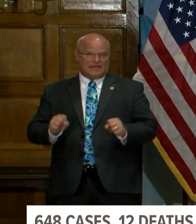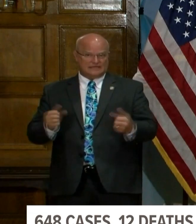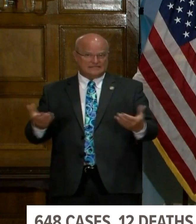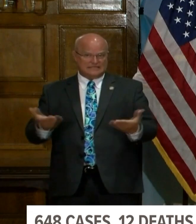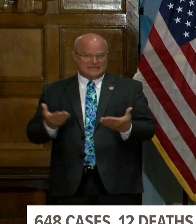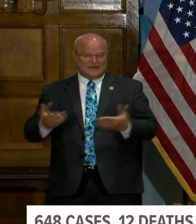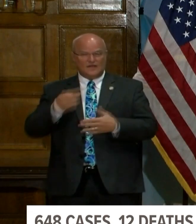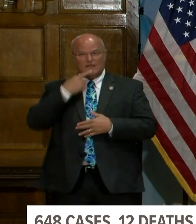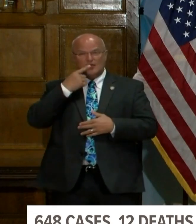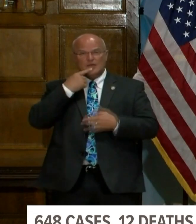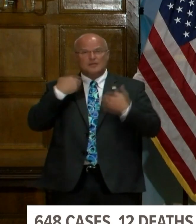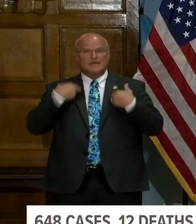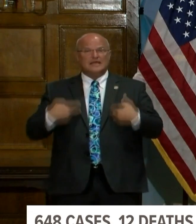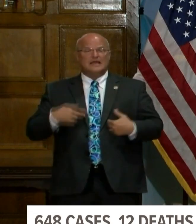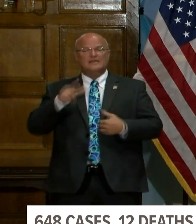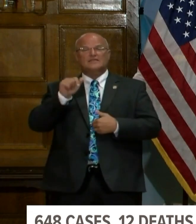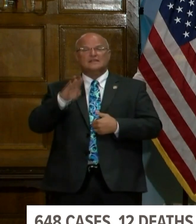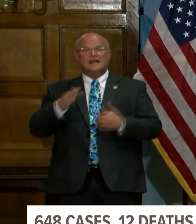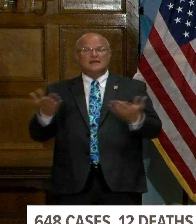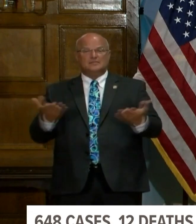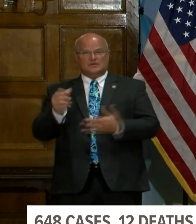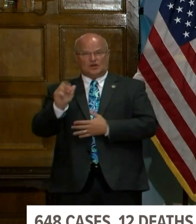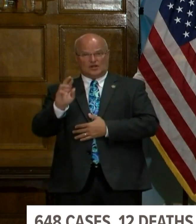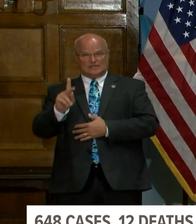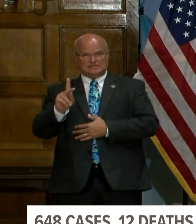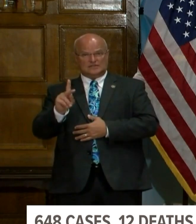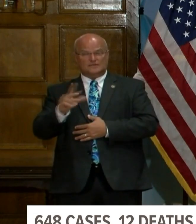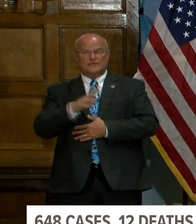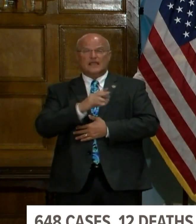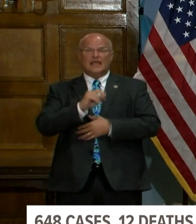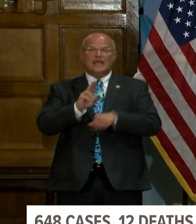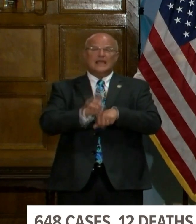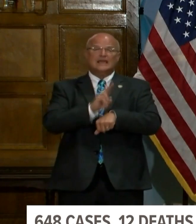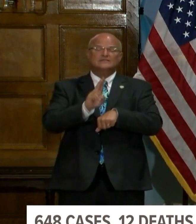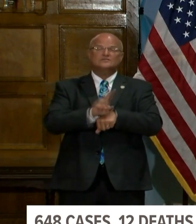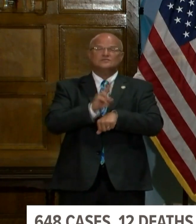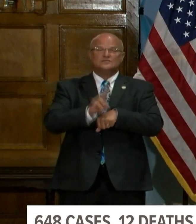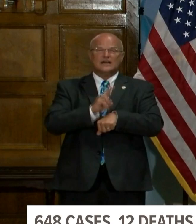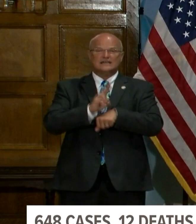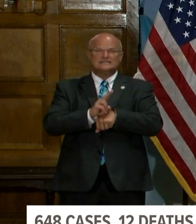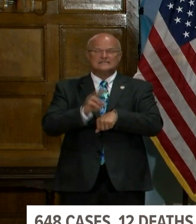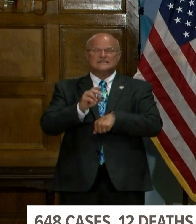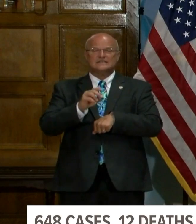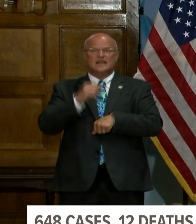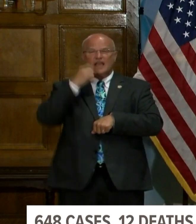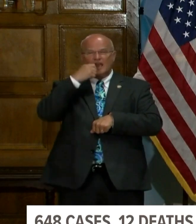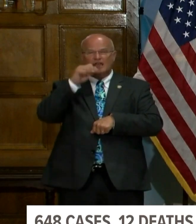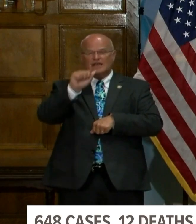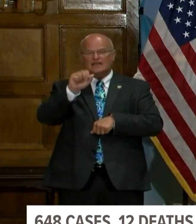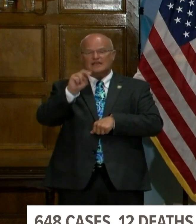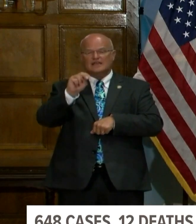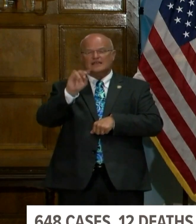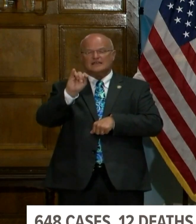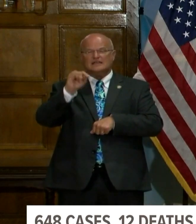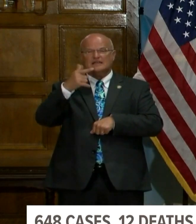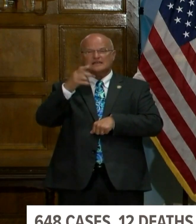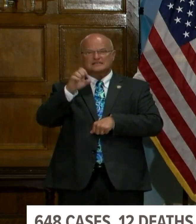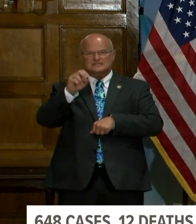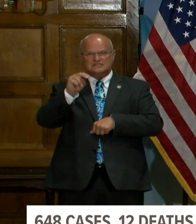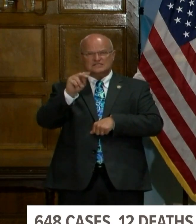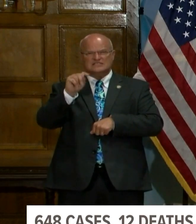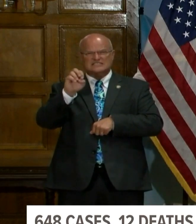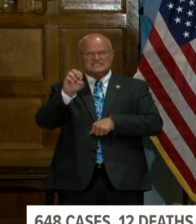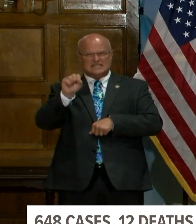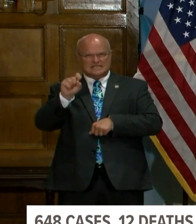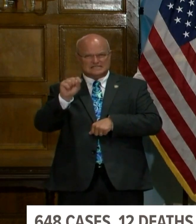at the public health lab, and also begin utilizing antigen tests, that's not antibody,